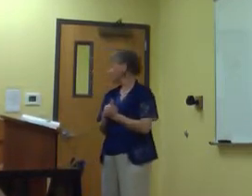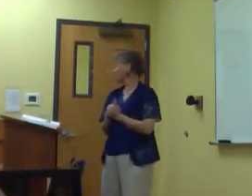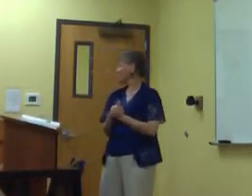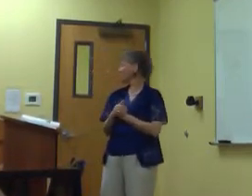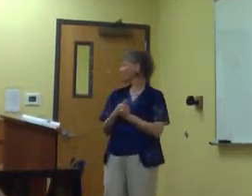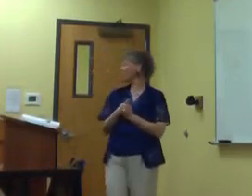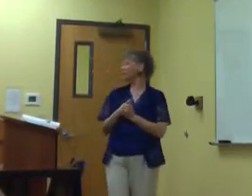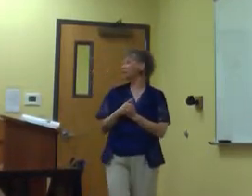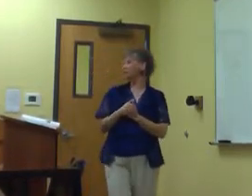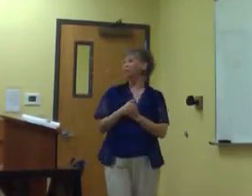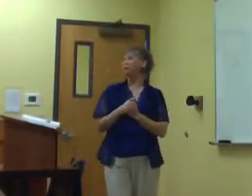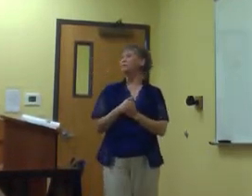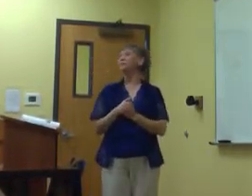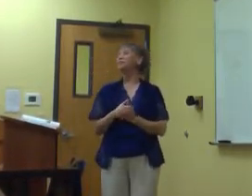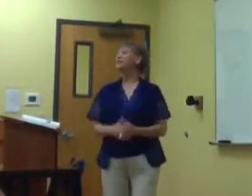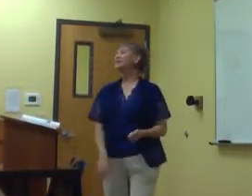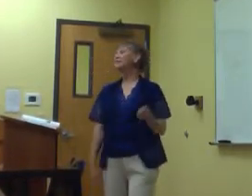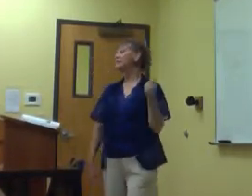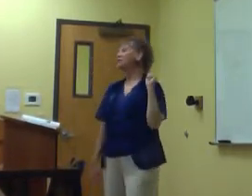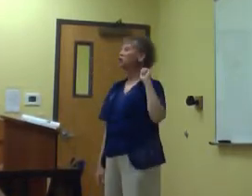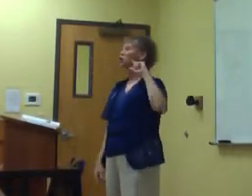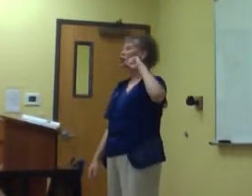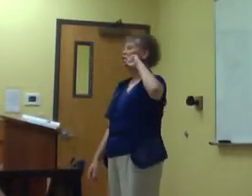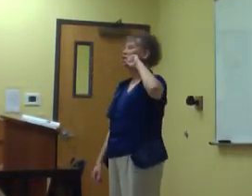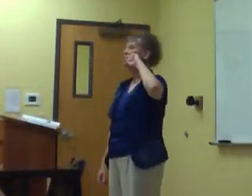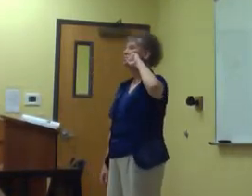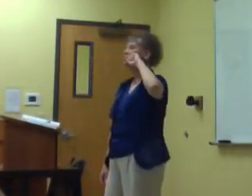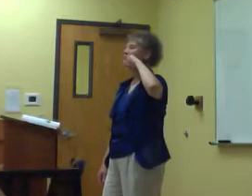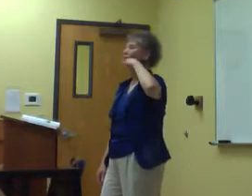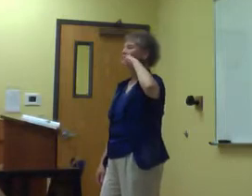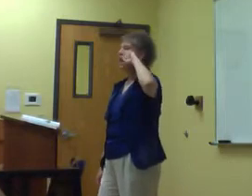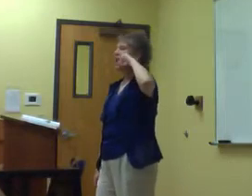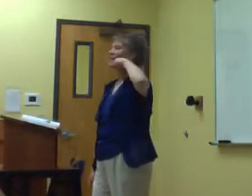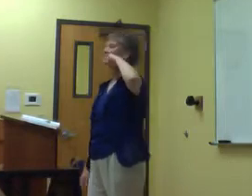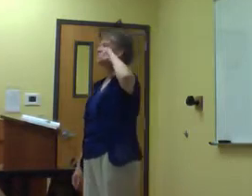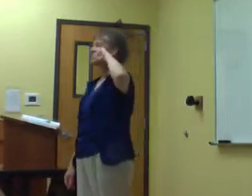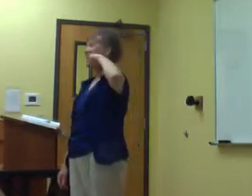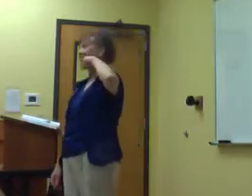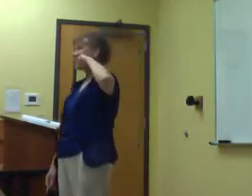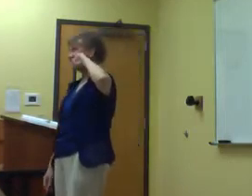Top of 102. This little girl has candy.